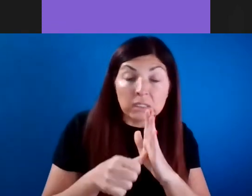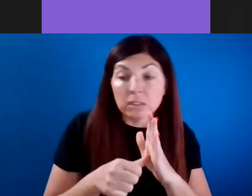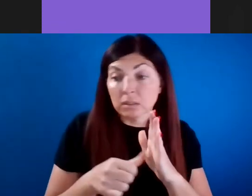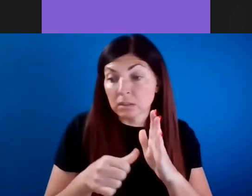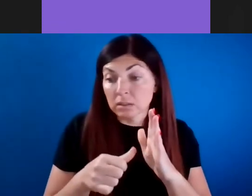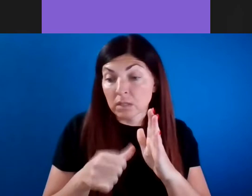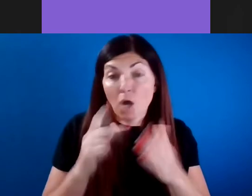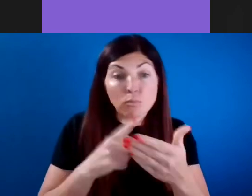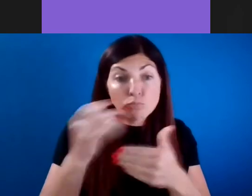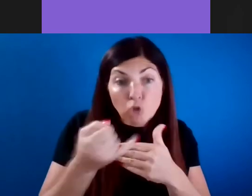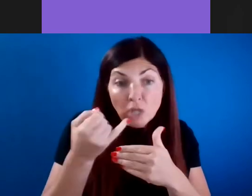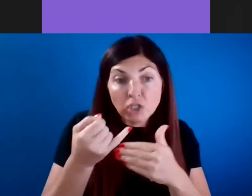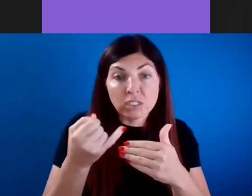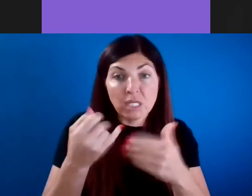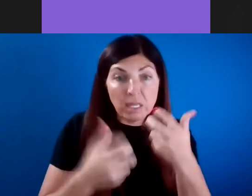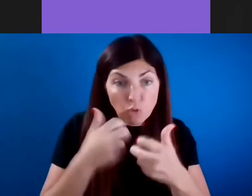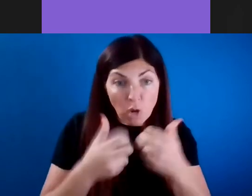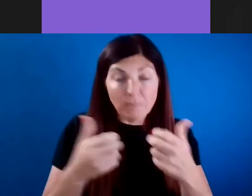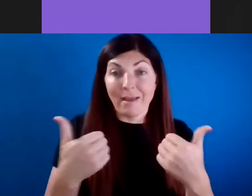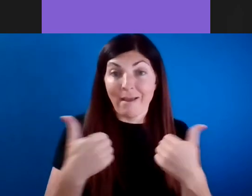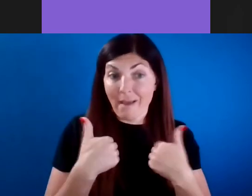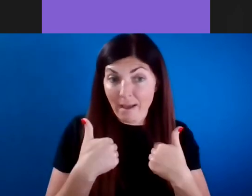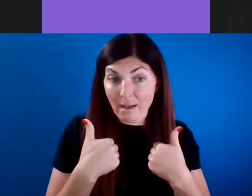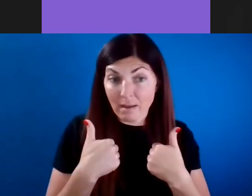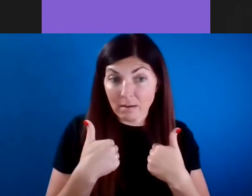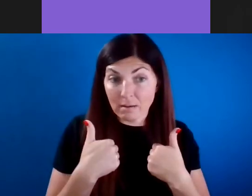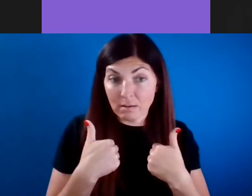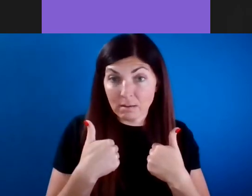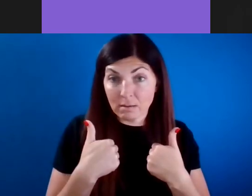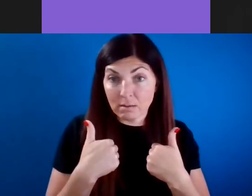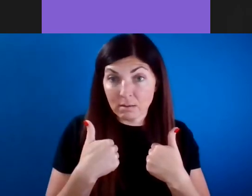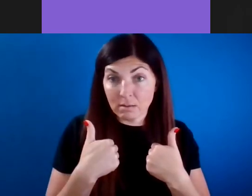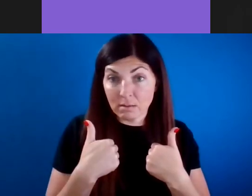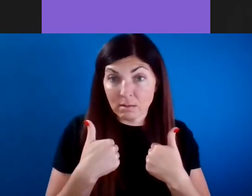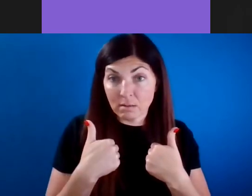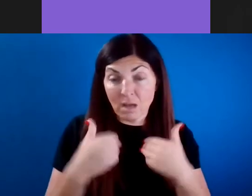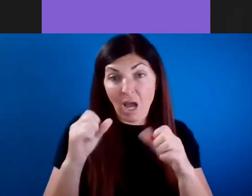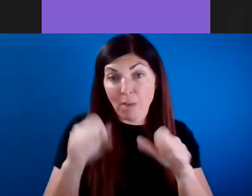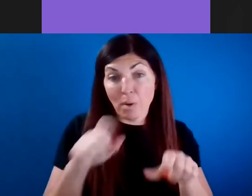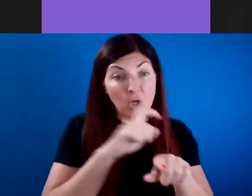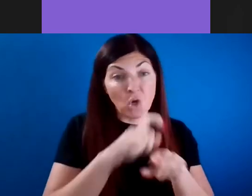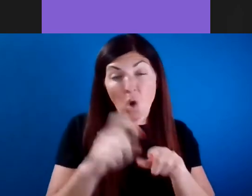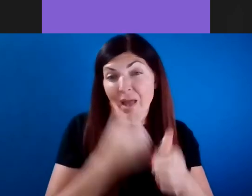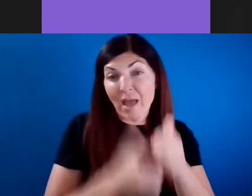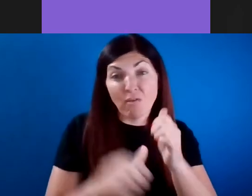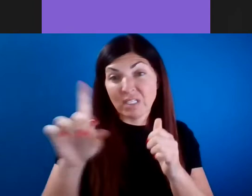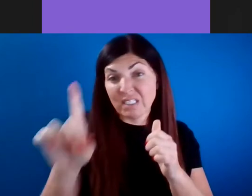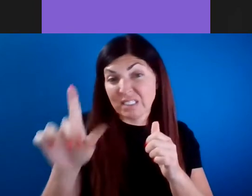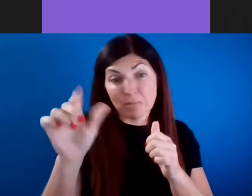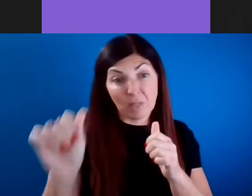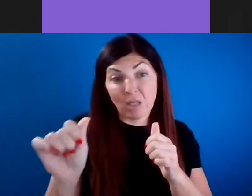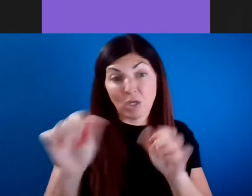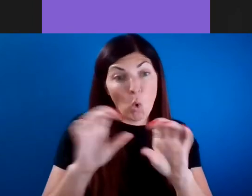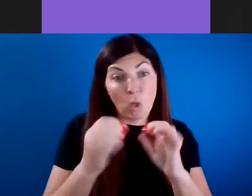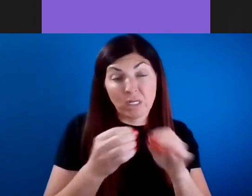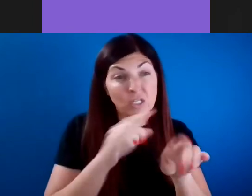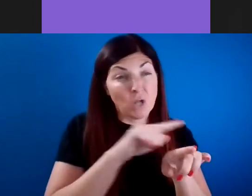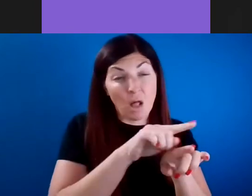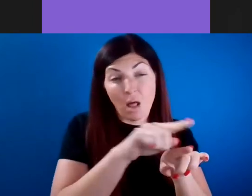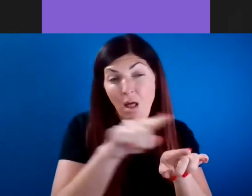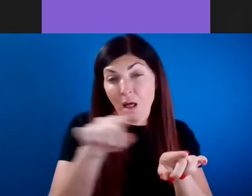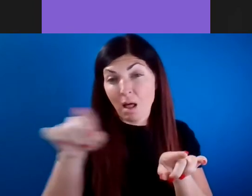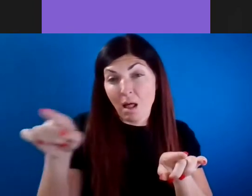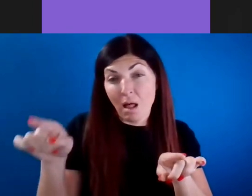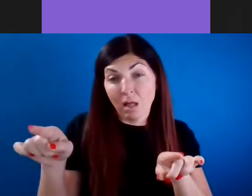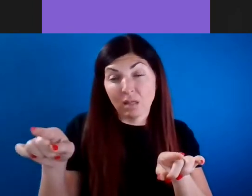projects and the problems that I was having. And I must have called every disability organization this side of the Mississippi, and I got not